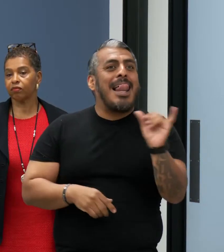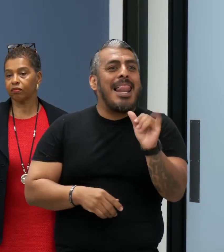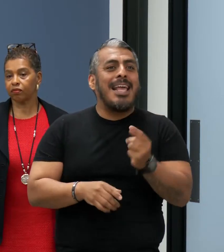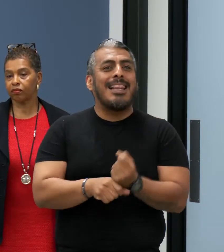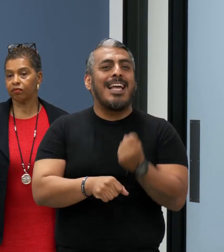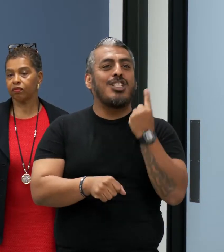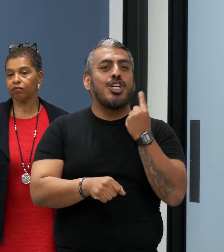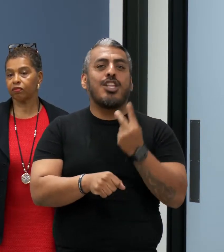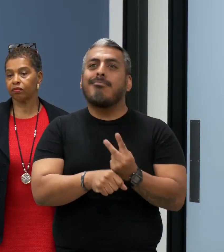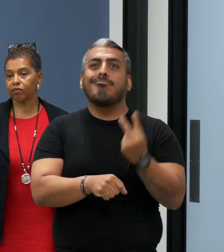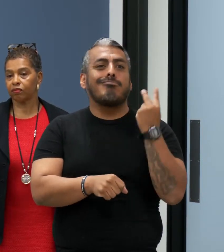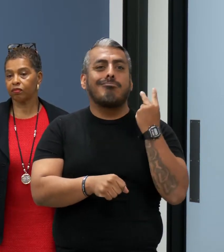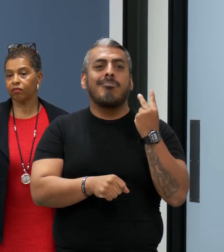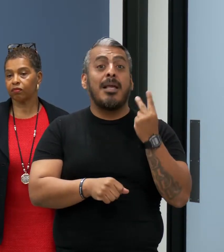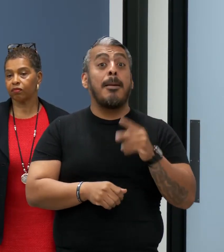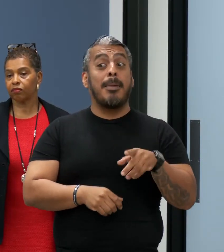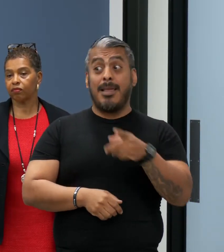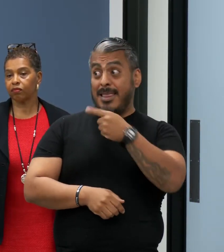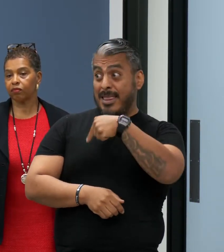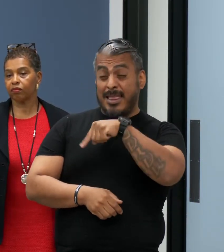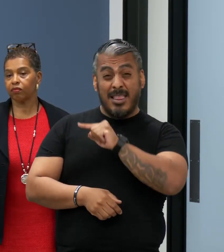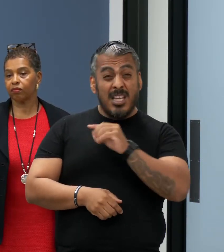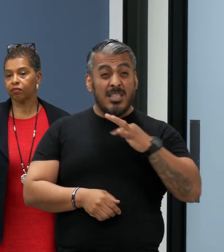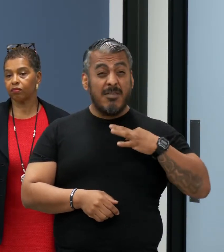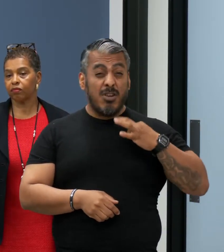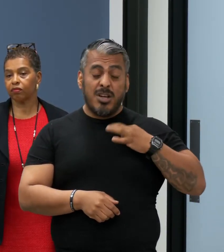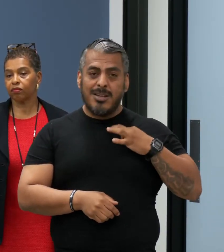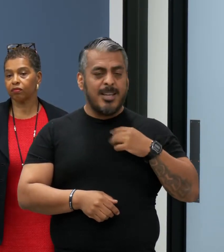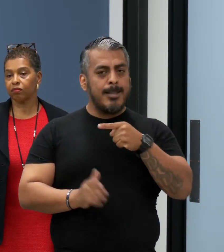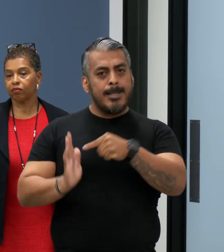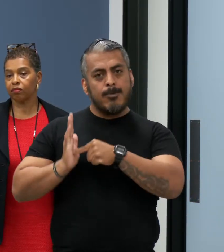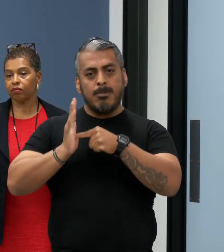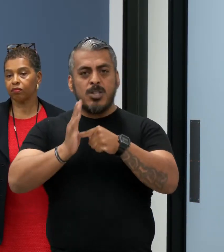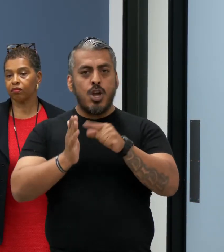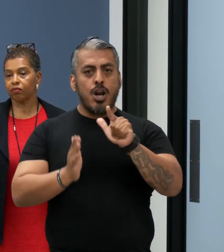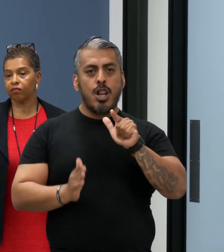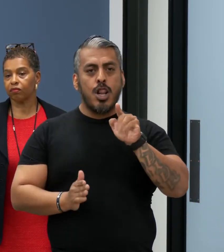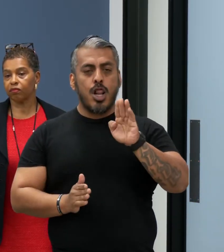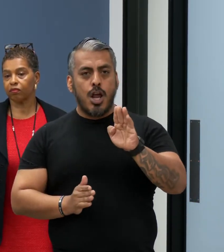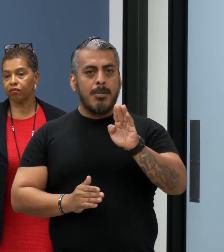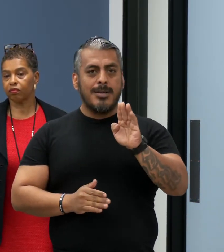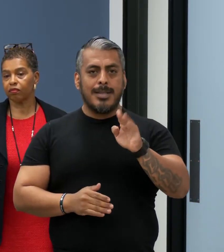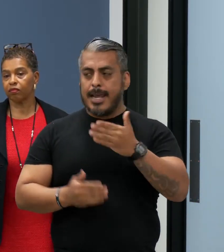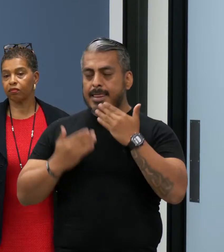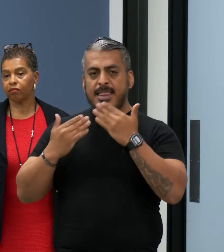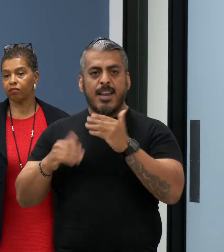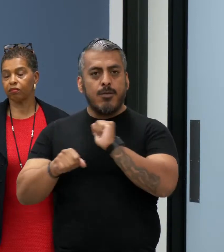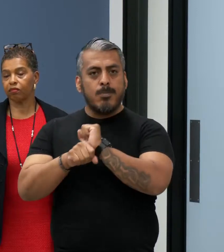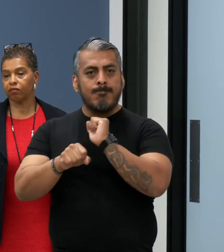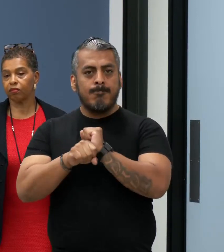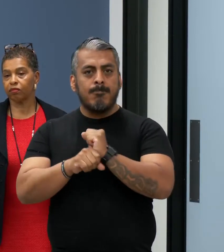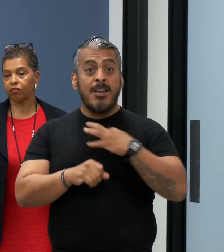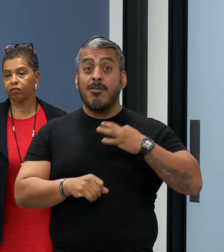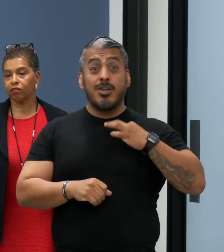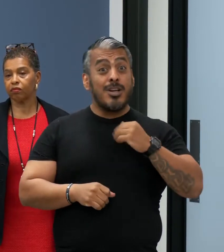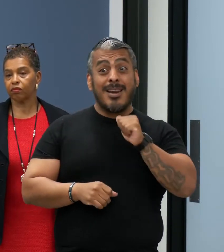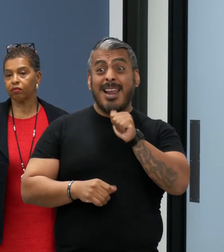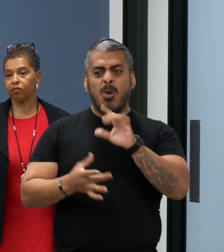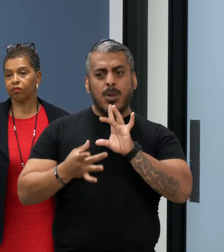year and the year before. And these volunteers represent the absolute best of Long Beach. I want to thank them for their work. Volunteers not